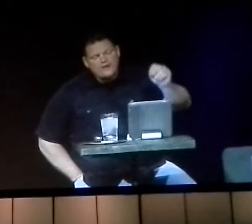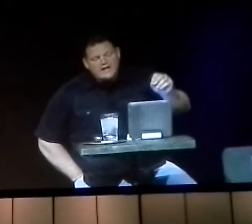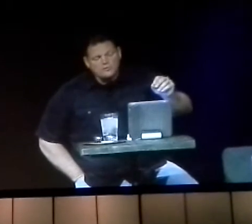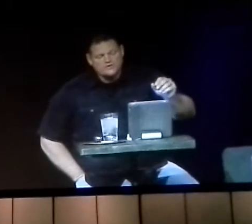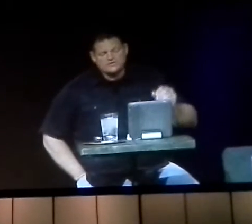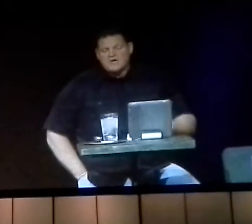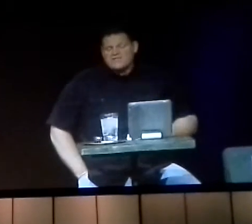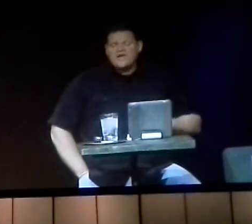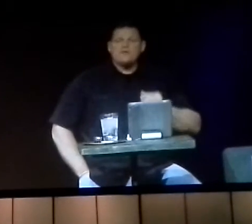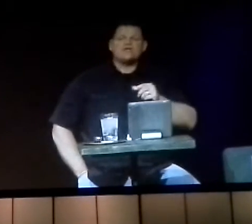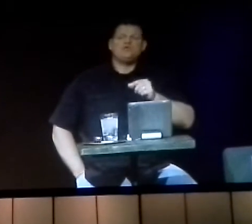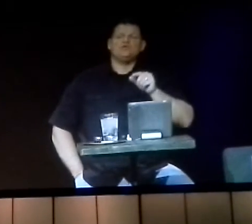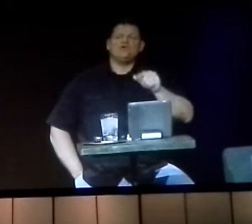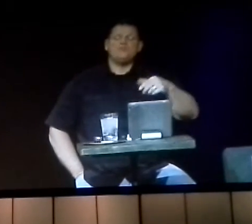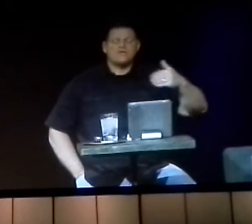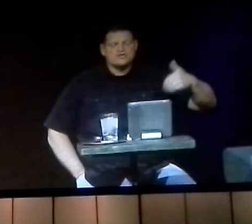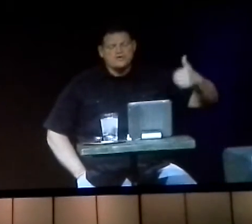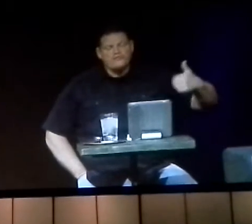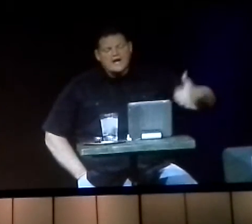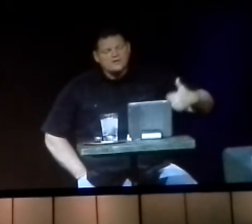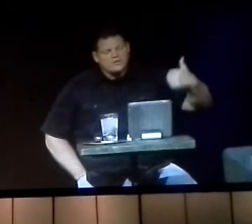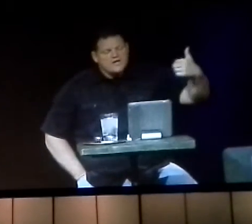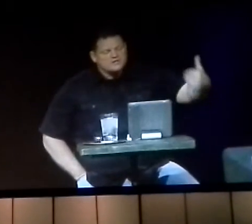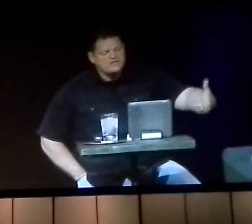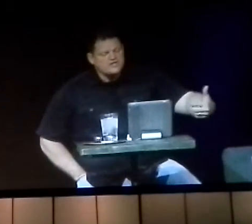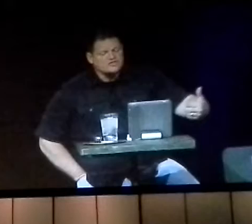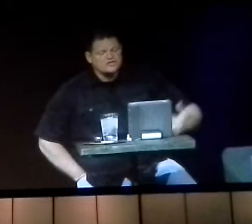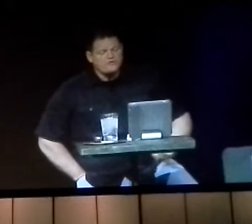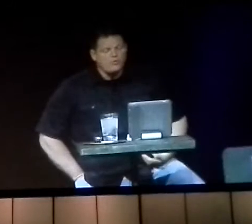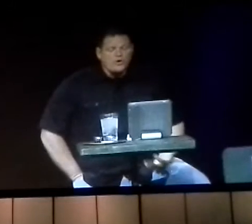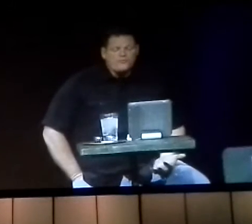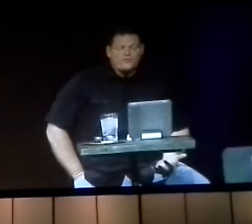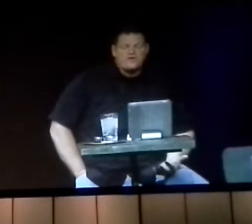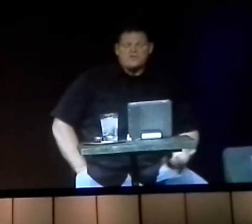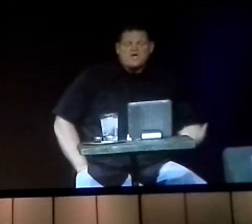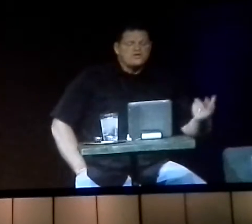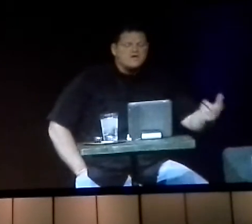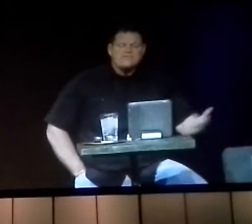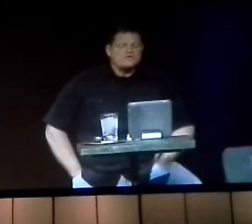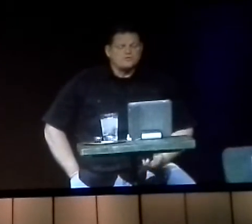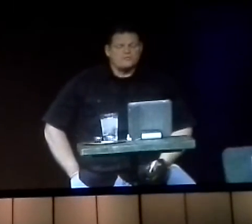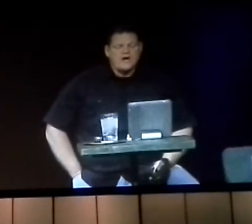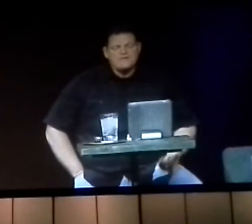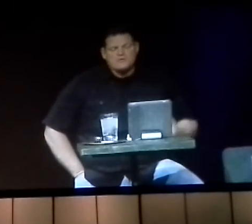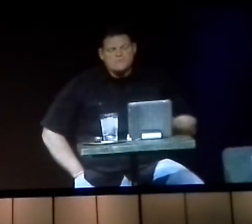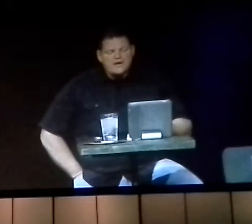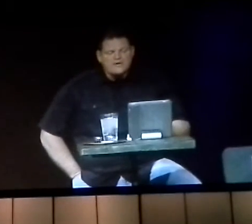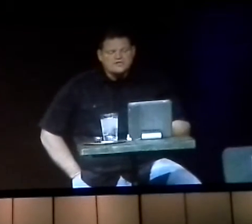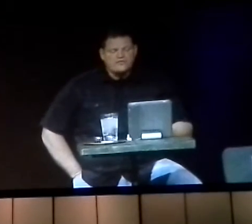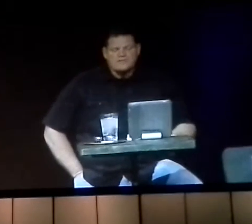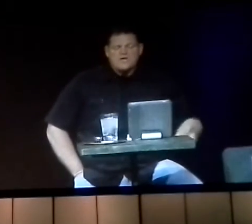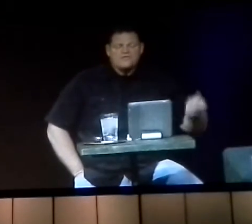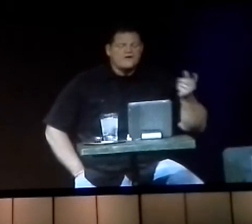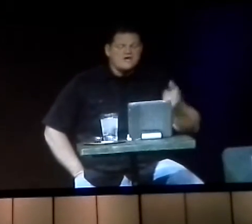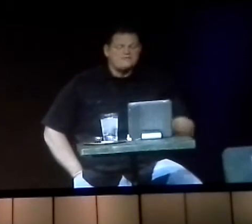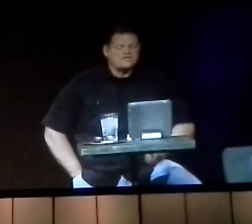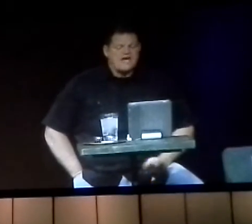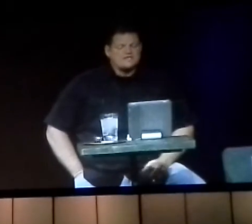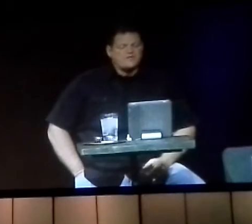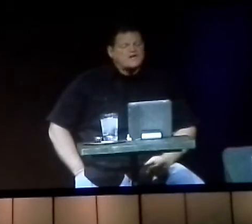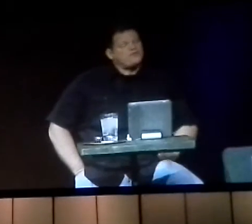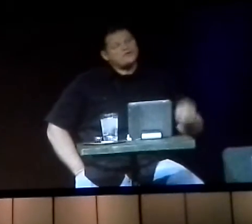wants to follow wisdom. They ridicule you because you follow Jesus. If you work for them, you never do it right. If you're married to them, they're